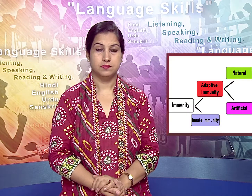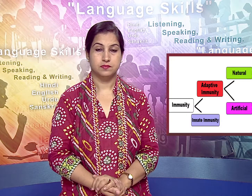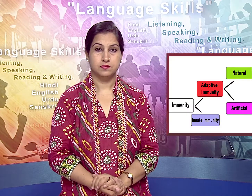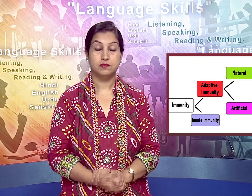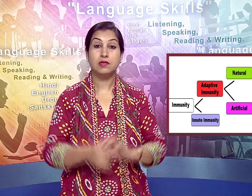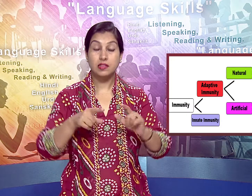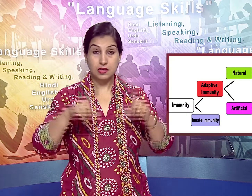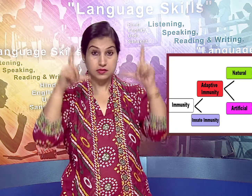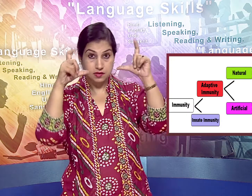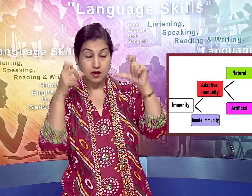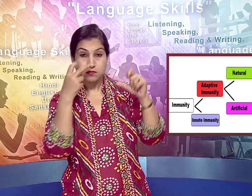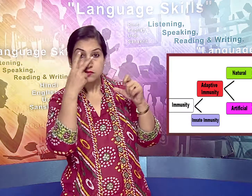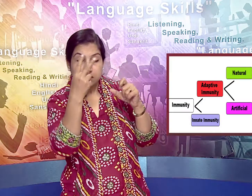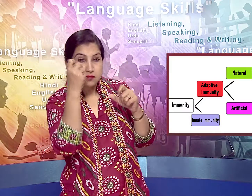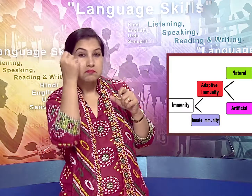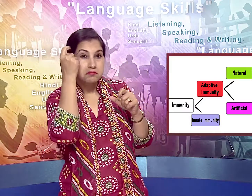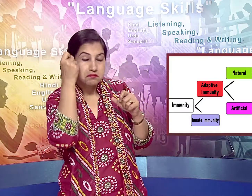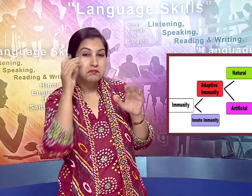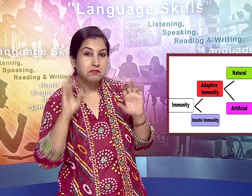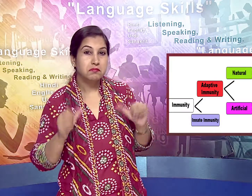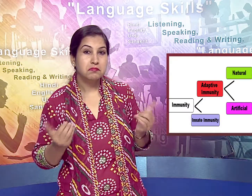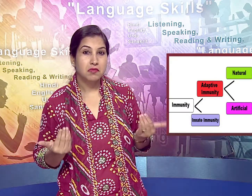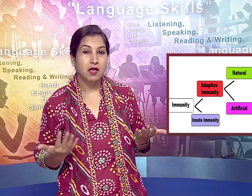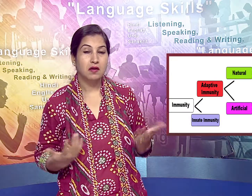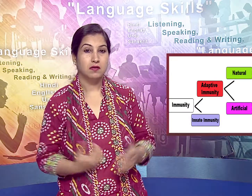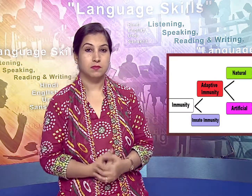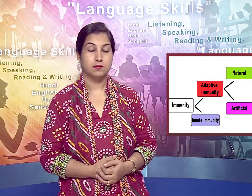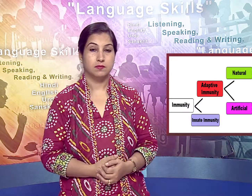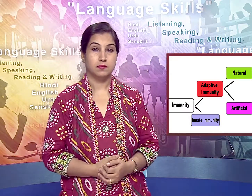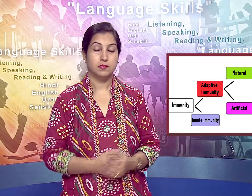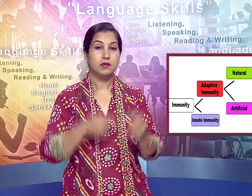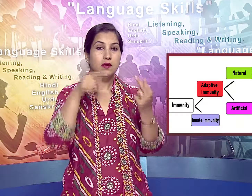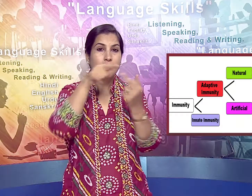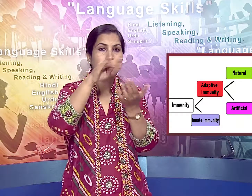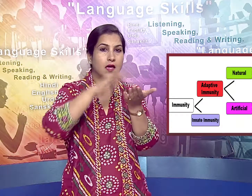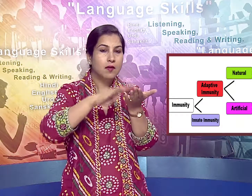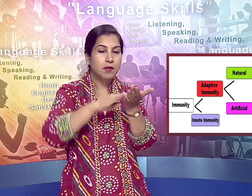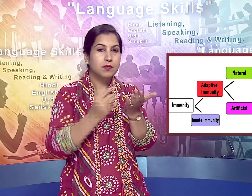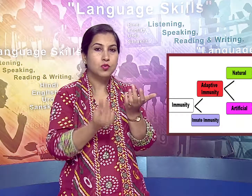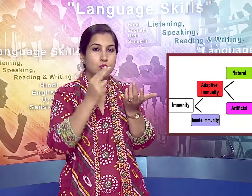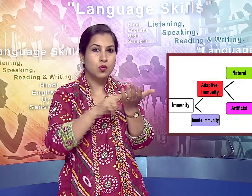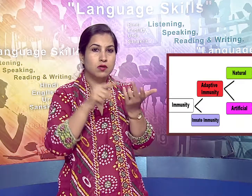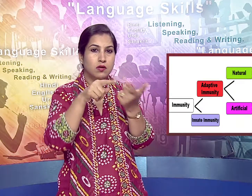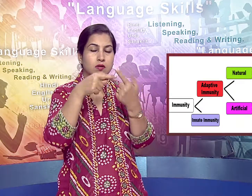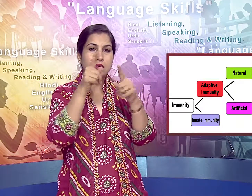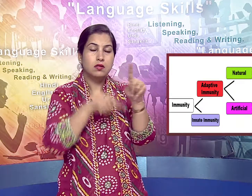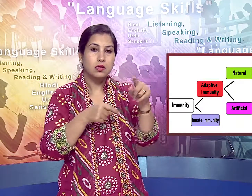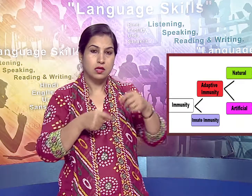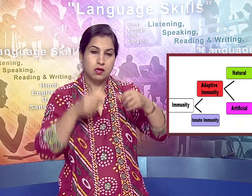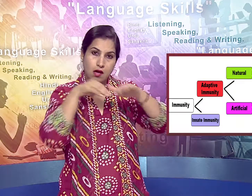In this diagram, you can easily understand immunity is of two types.